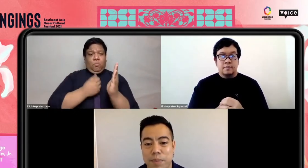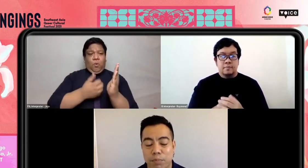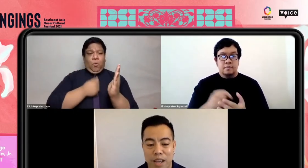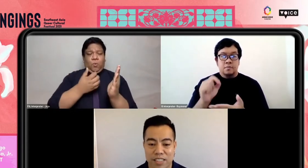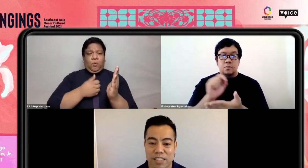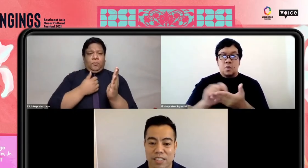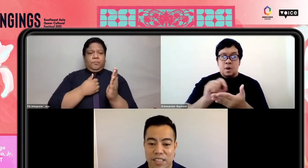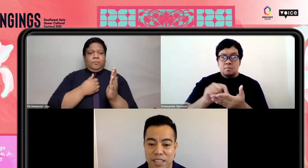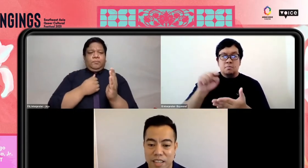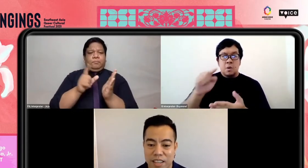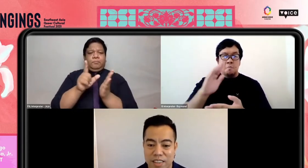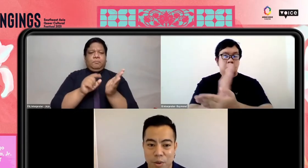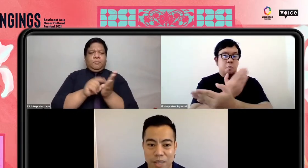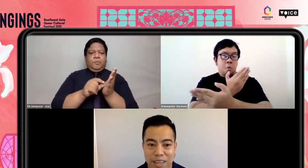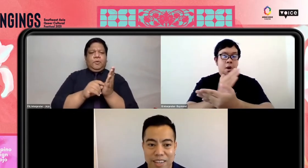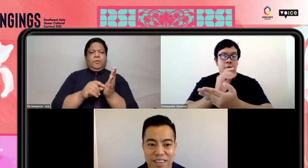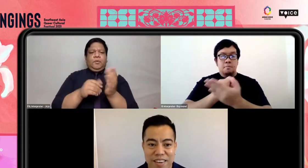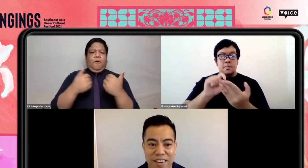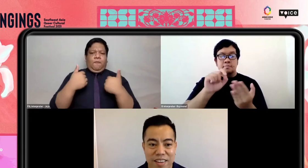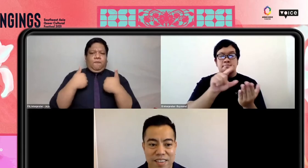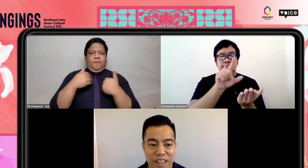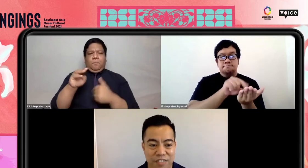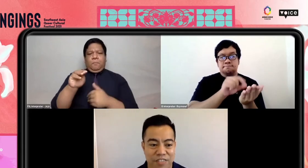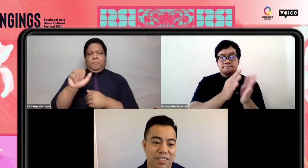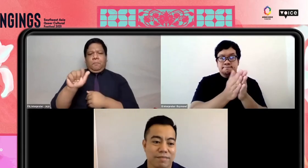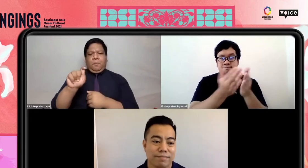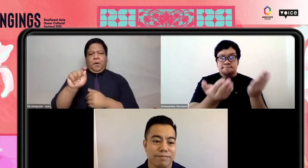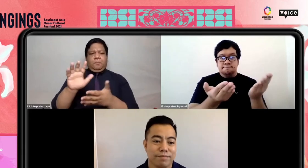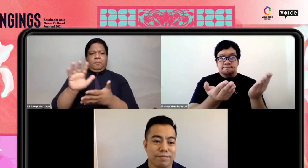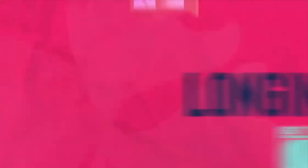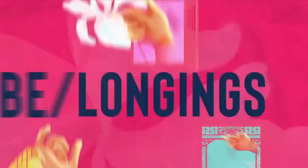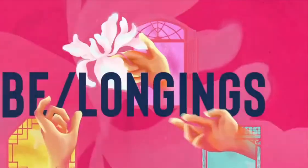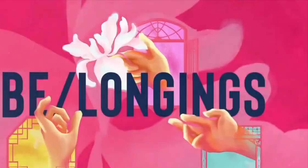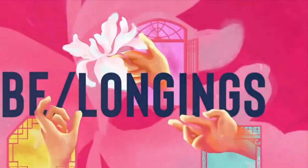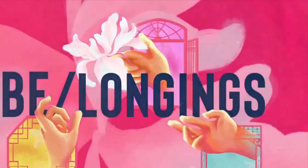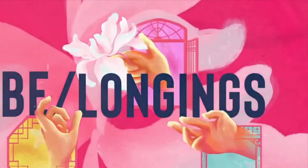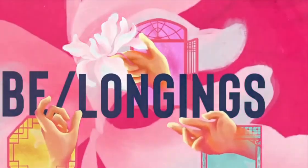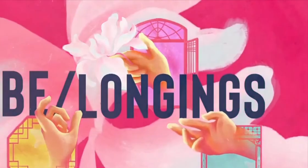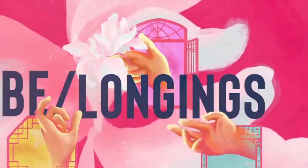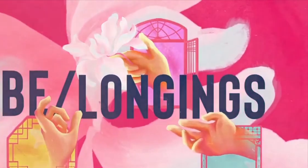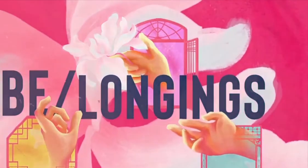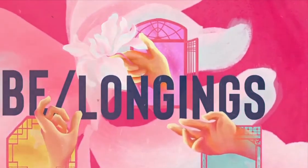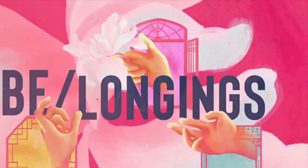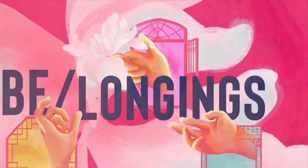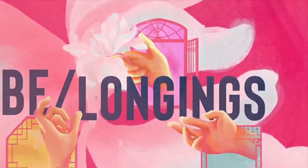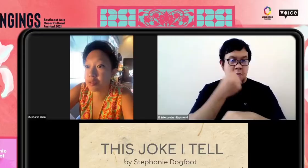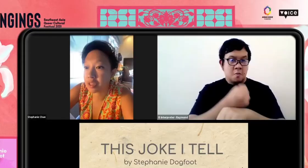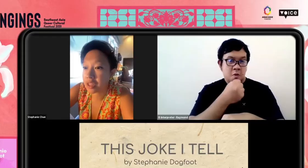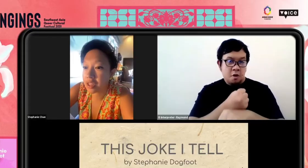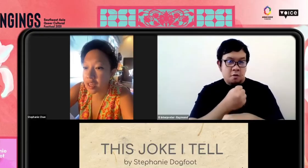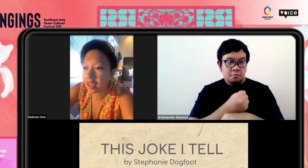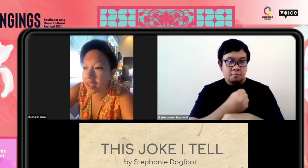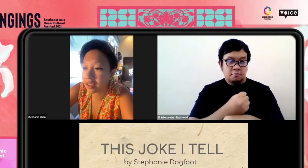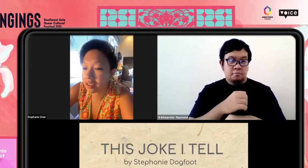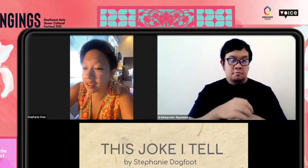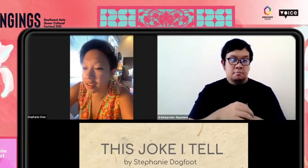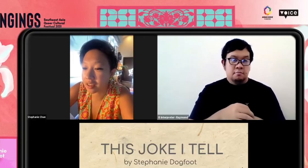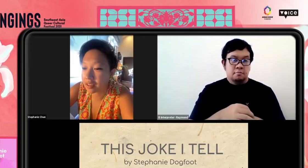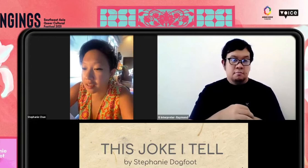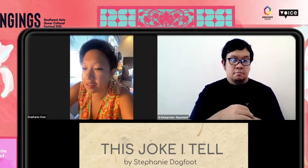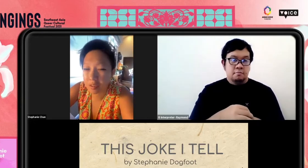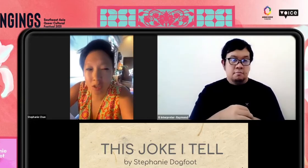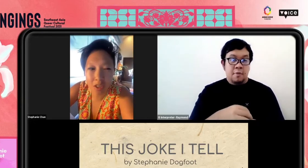Math Paper Press. So here's Steph. In Singapore since 2015, and this